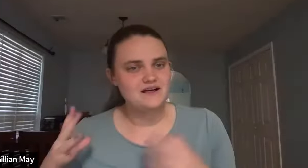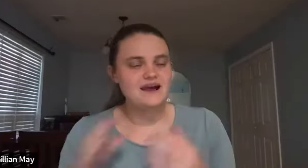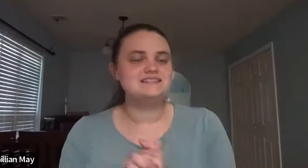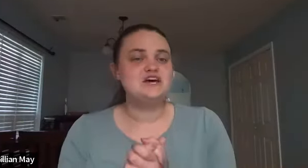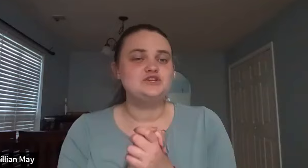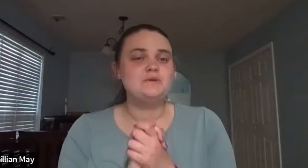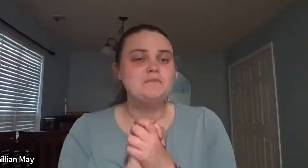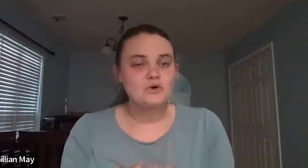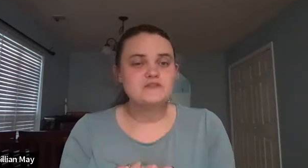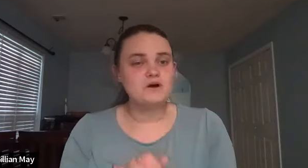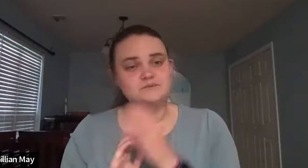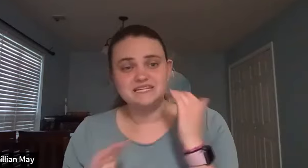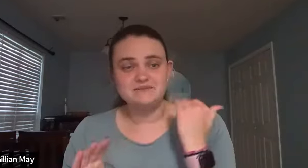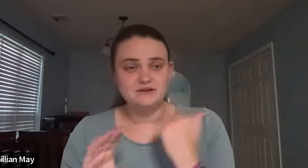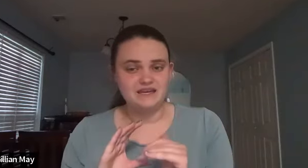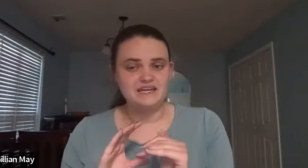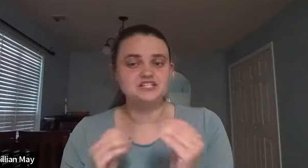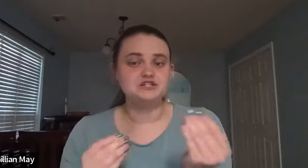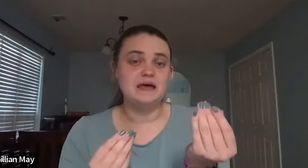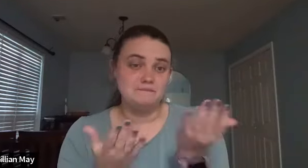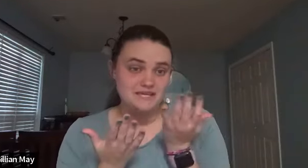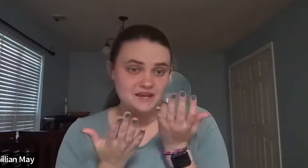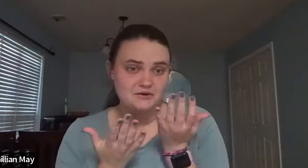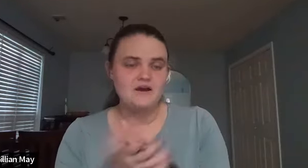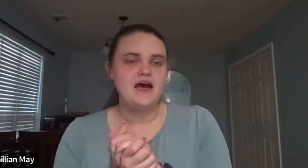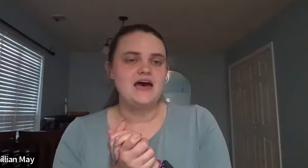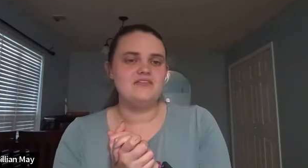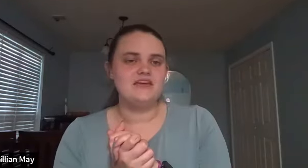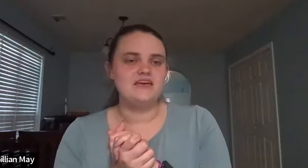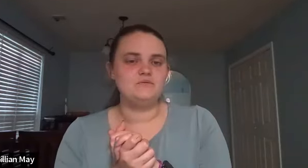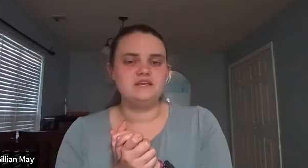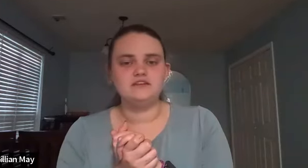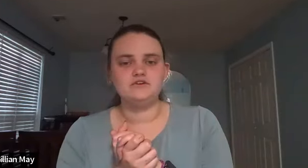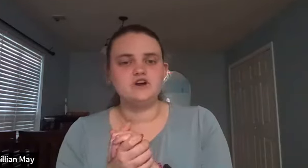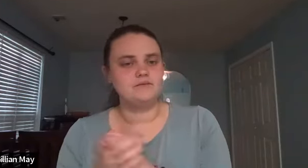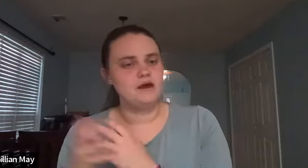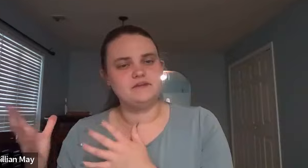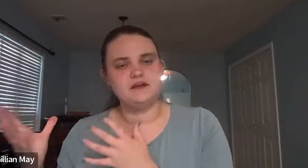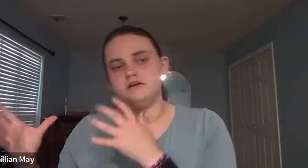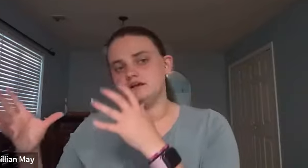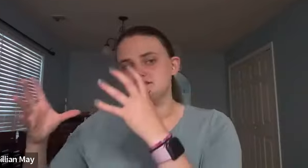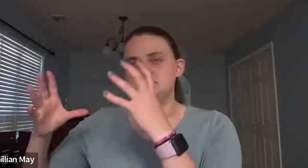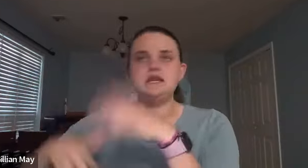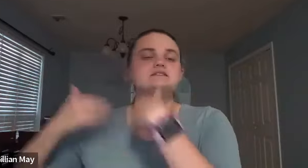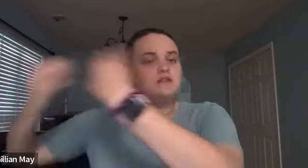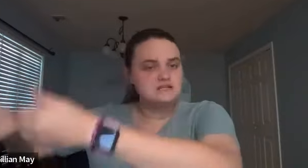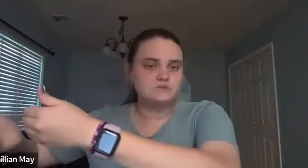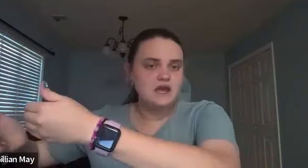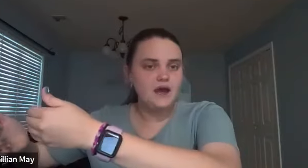class, you are more than welcome to email Katie and she'll let me know. And then we can either talk about it in like the next class that we